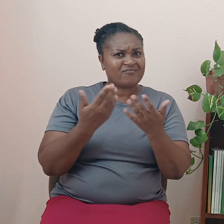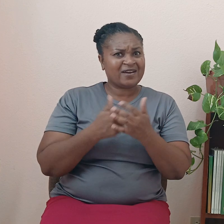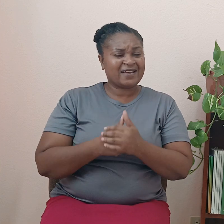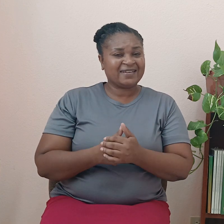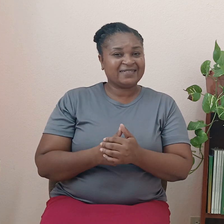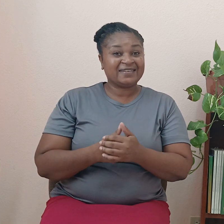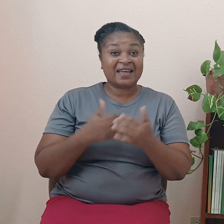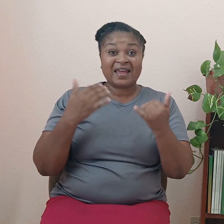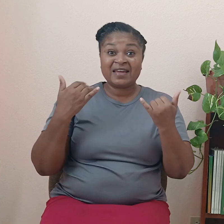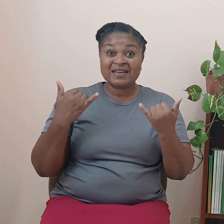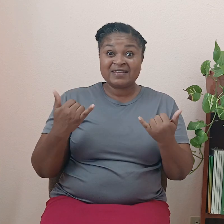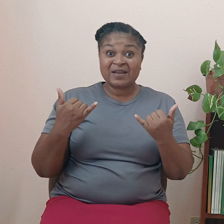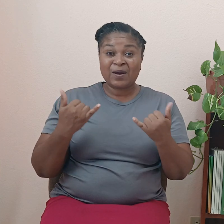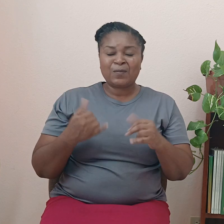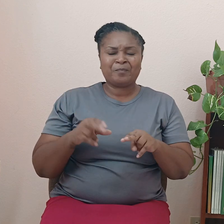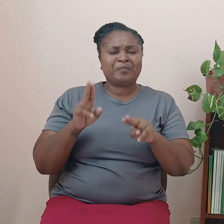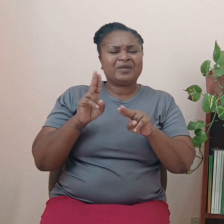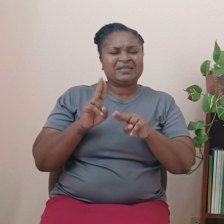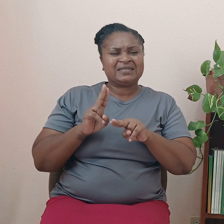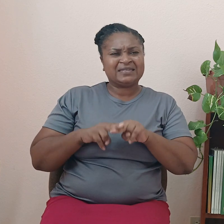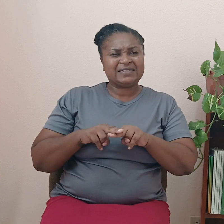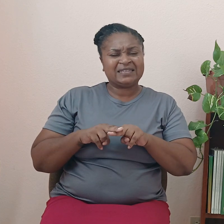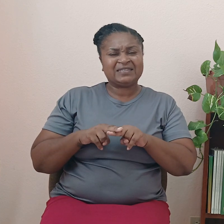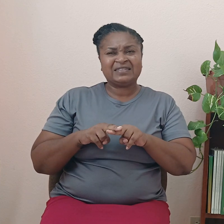Now I sit me down to eat.